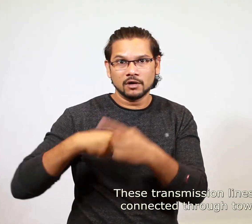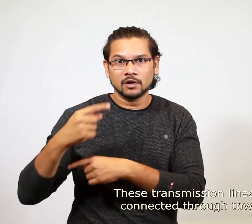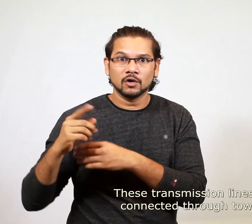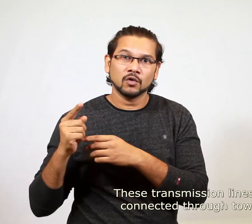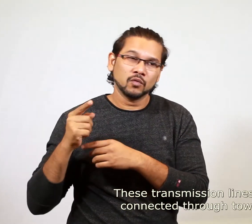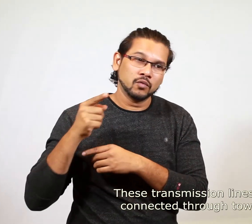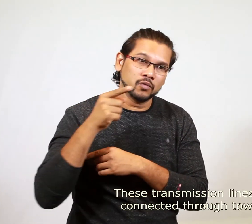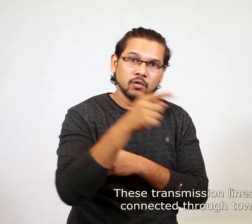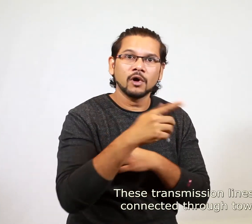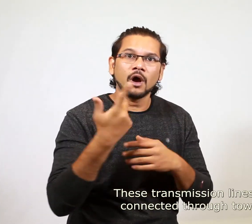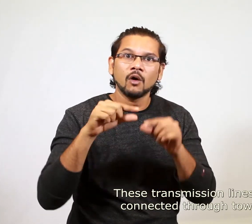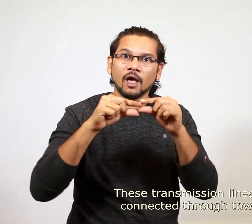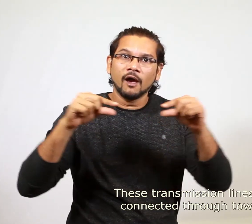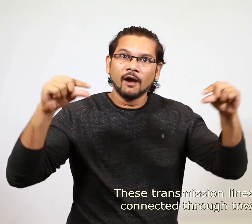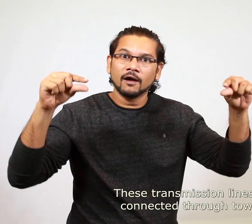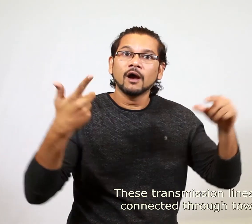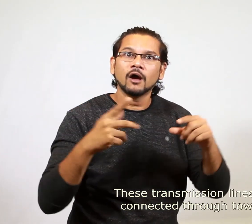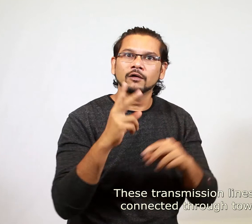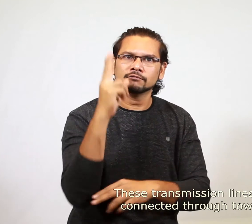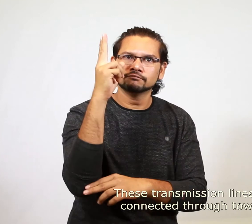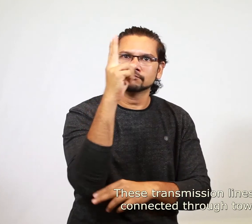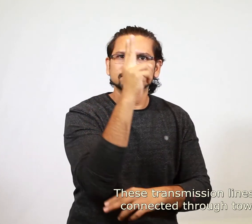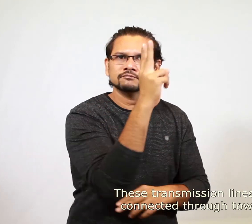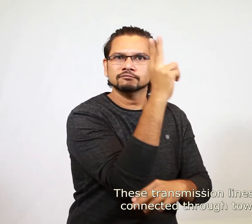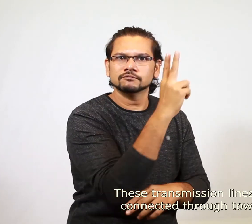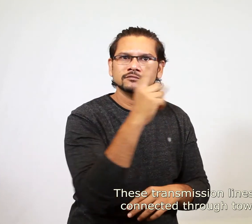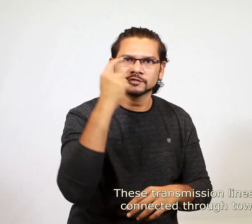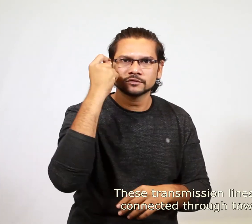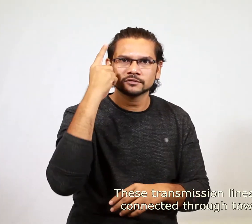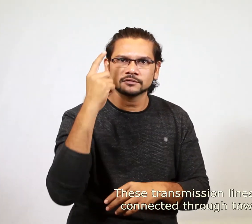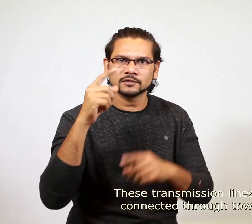These transmission lines are connected through towers.